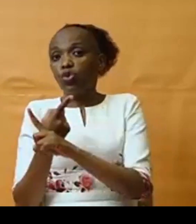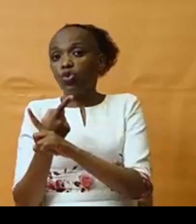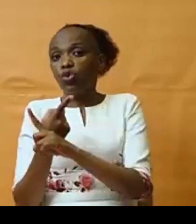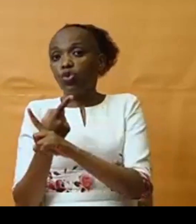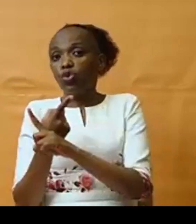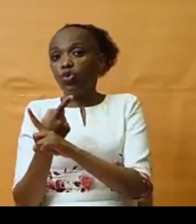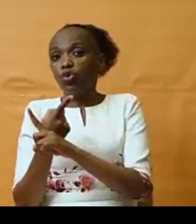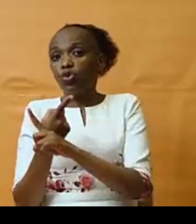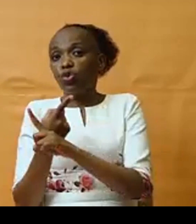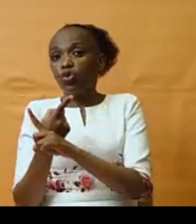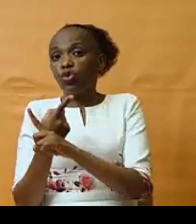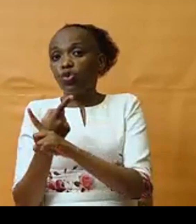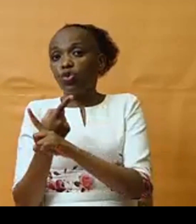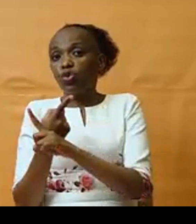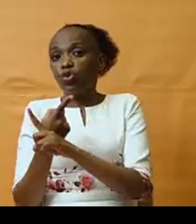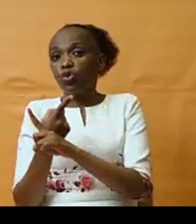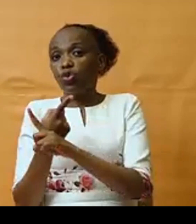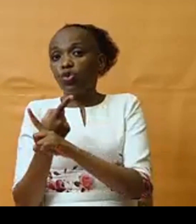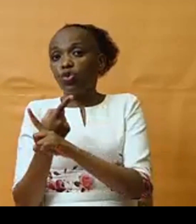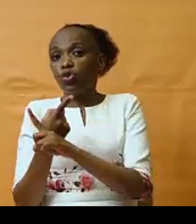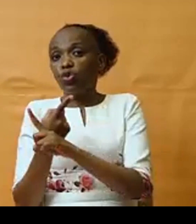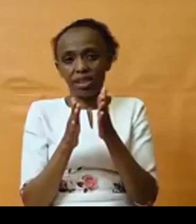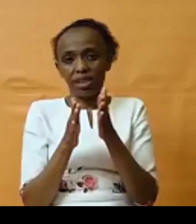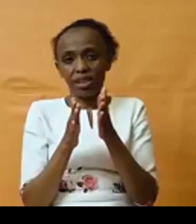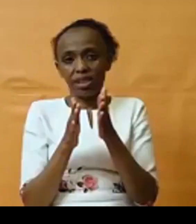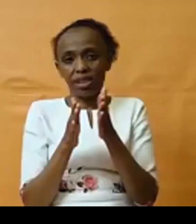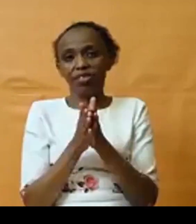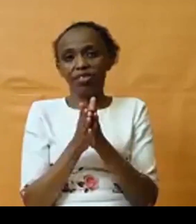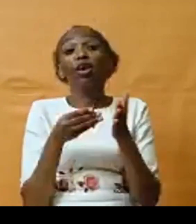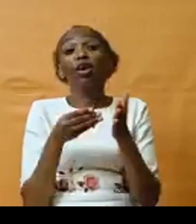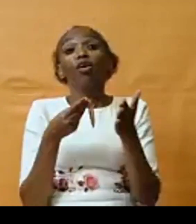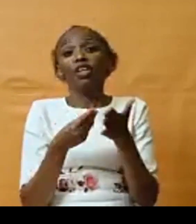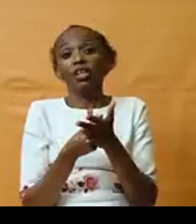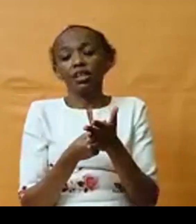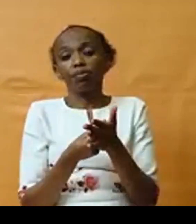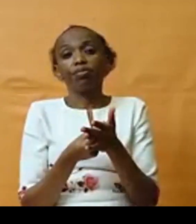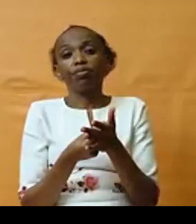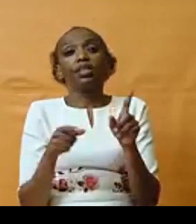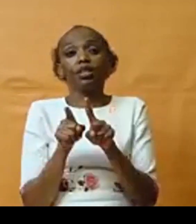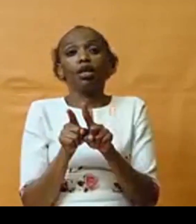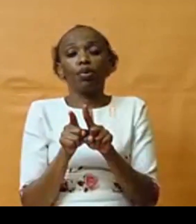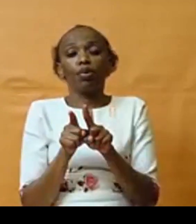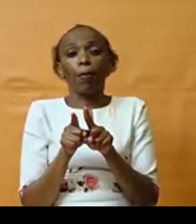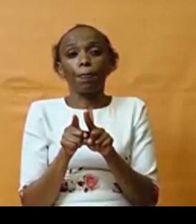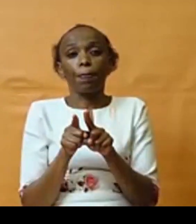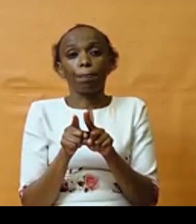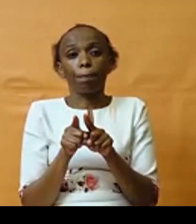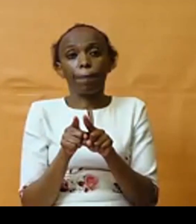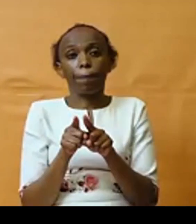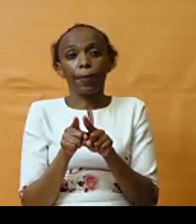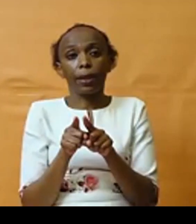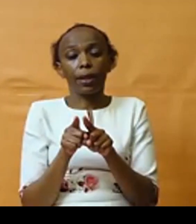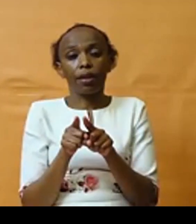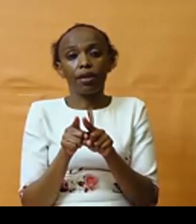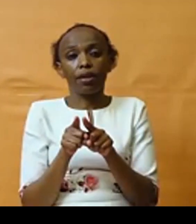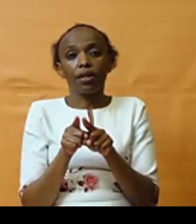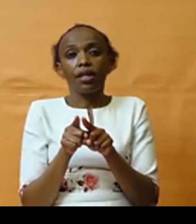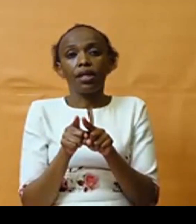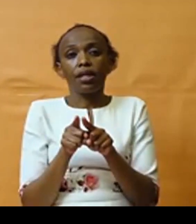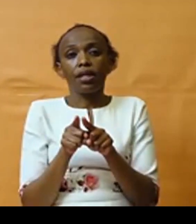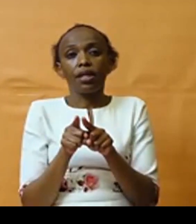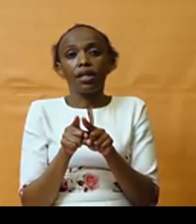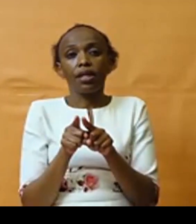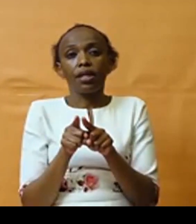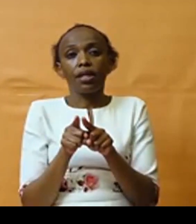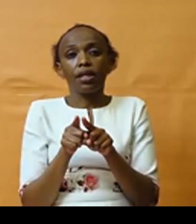the availability of low risk and alternative finance is, of course, developing domestic